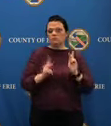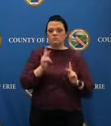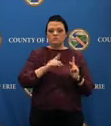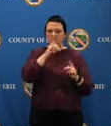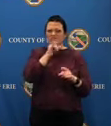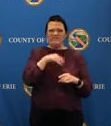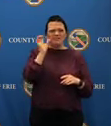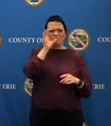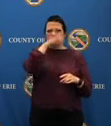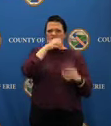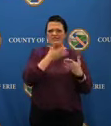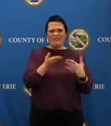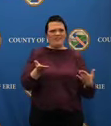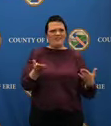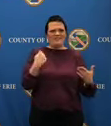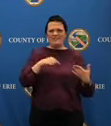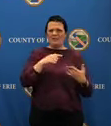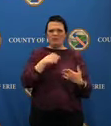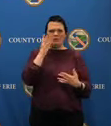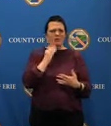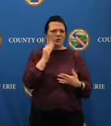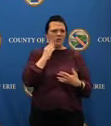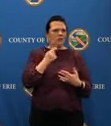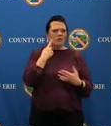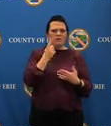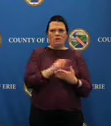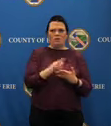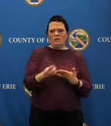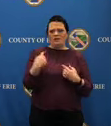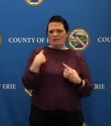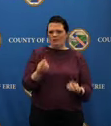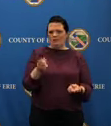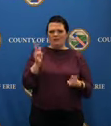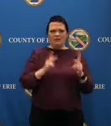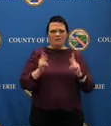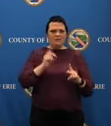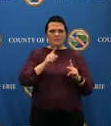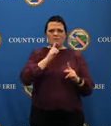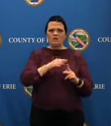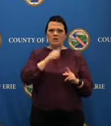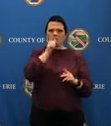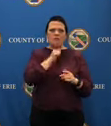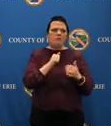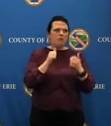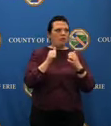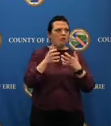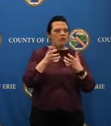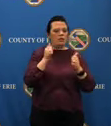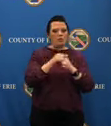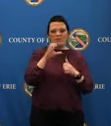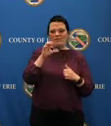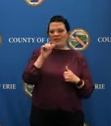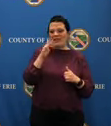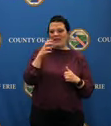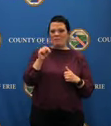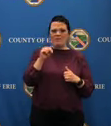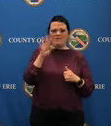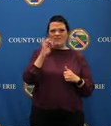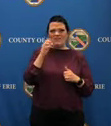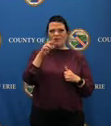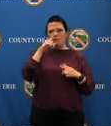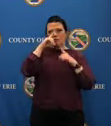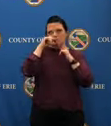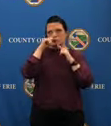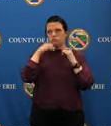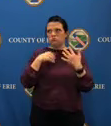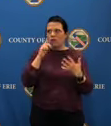some really strange things that we've been dealing with in the last week. We know people are dealing with cabin fever and the like, but some of the stuff that's coming in through